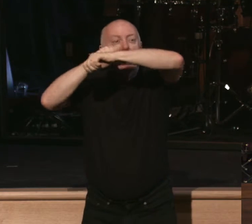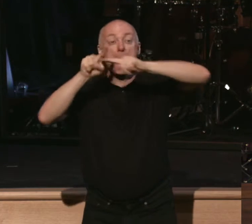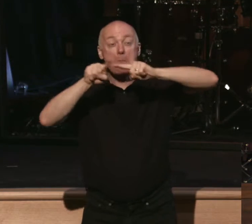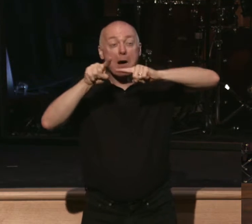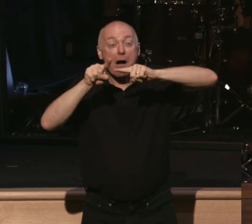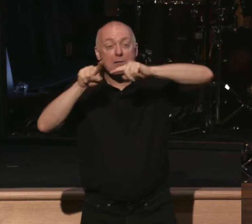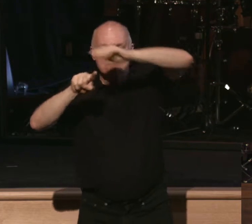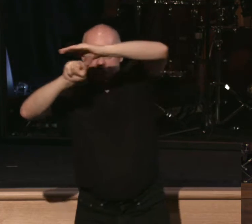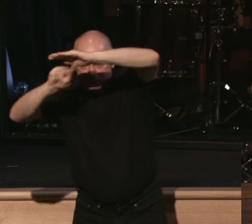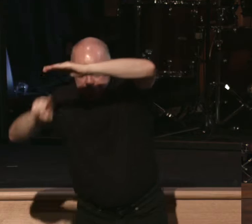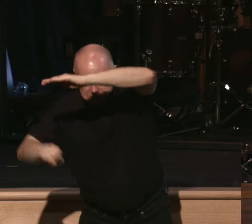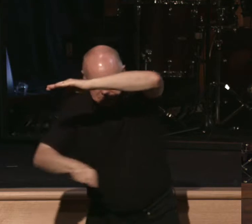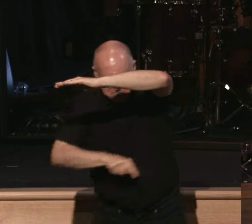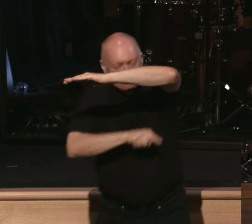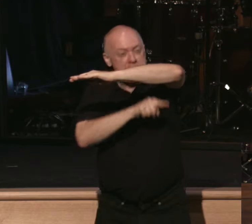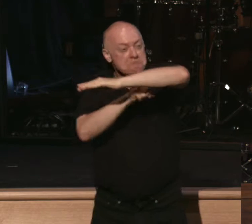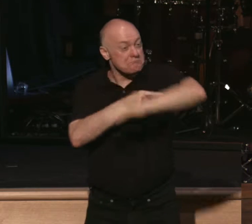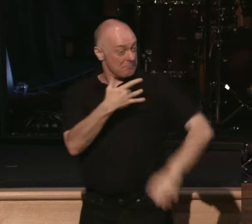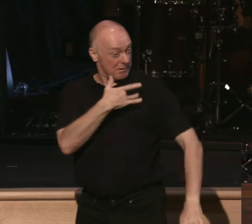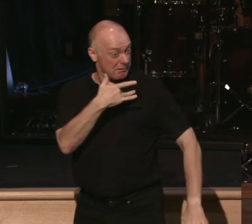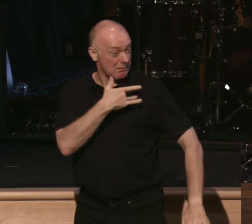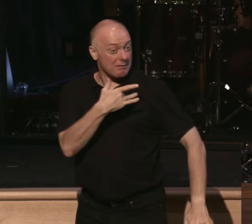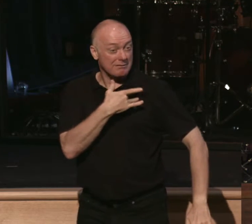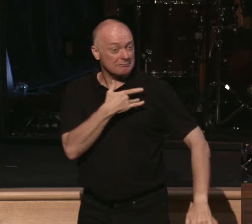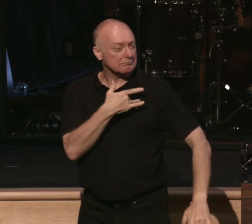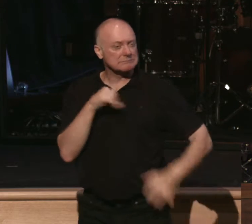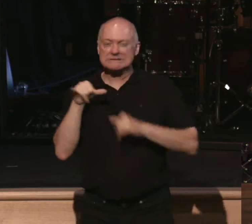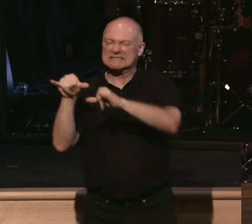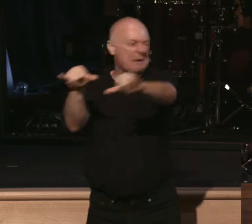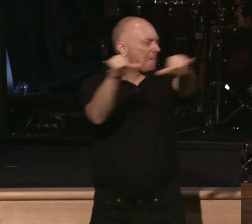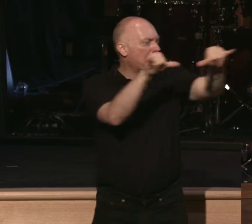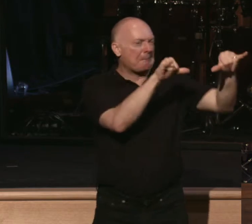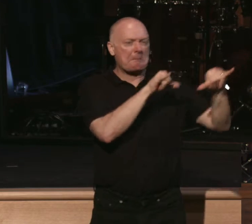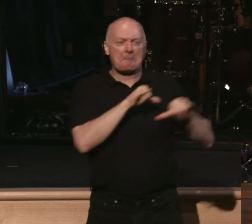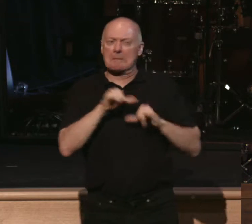when we get below the surface, we're all the same.